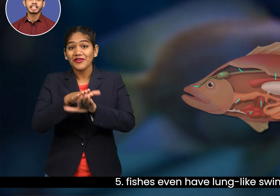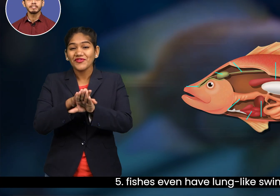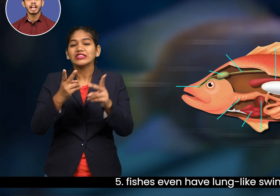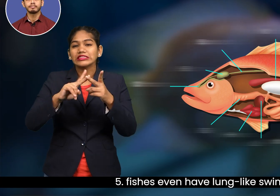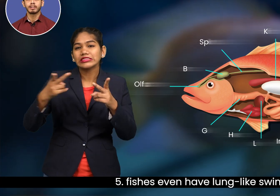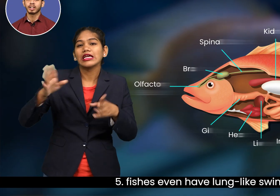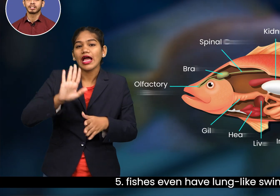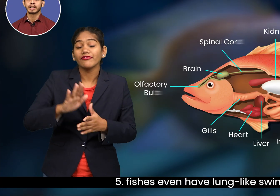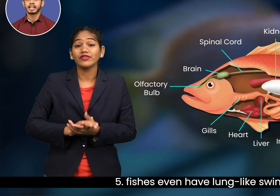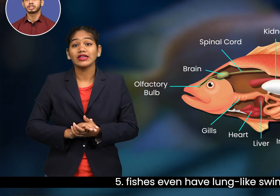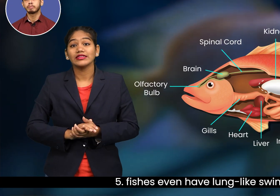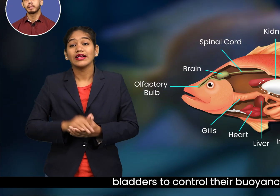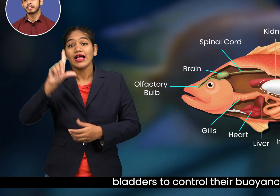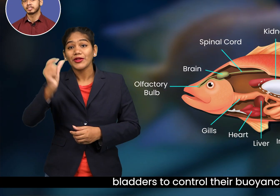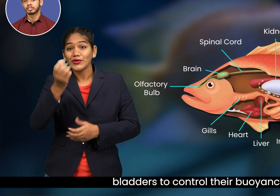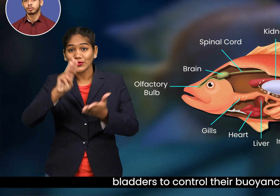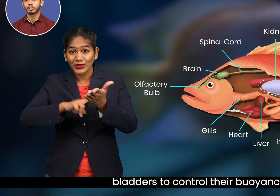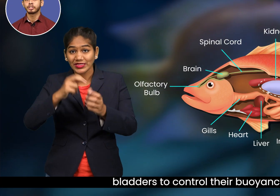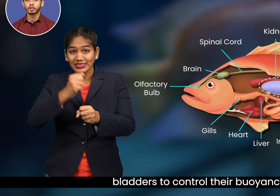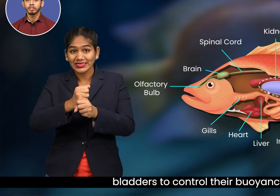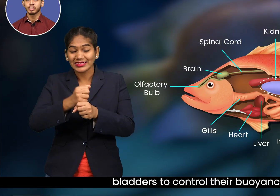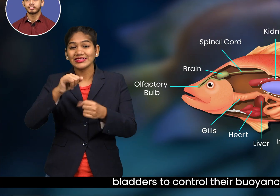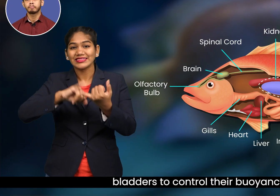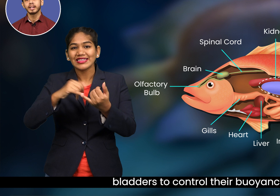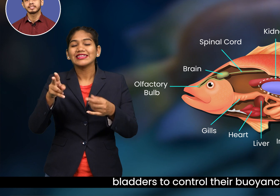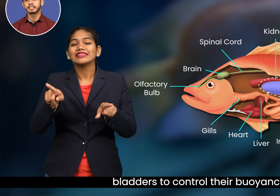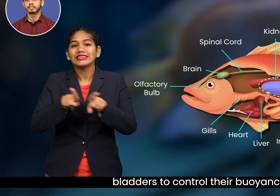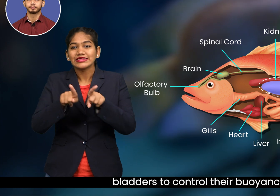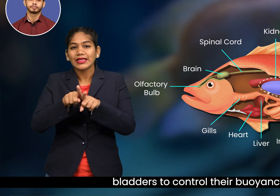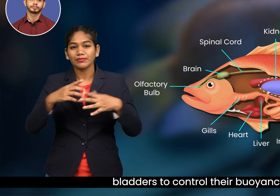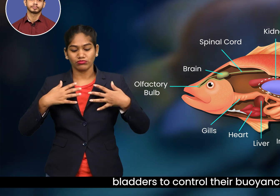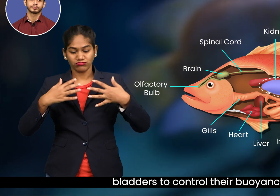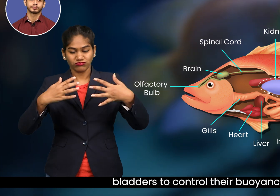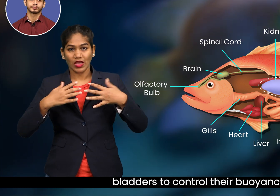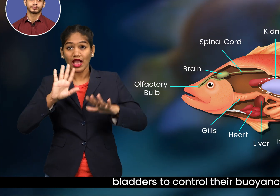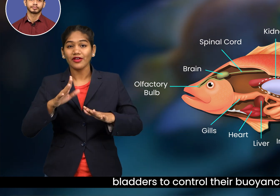Fishes even have lungs like swim bladders to control their buoyancy.